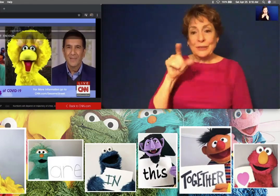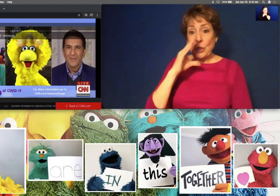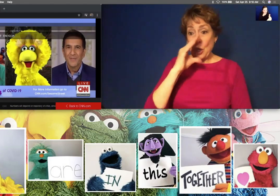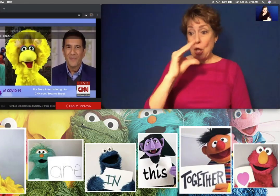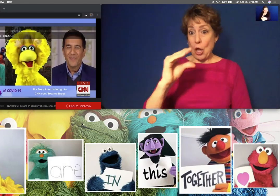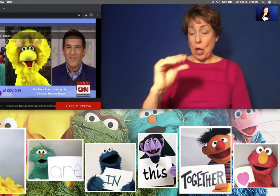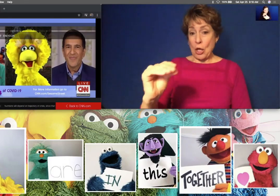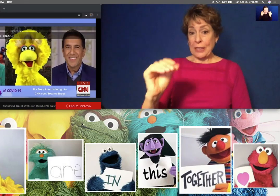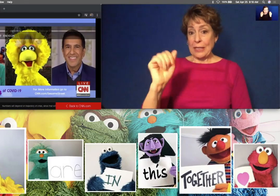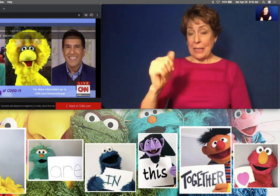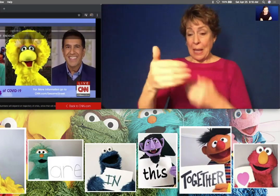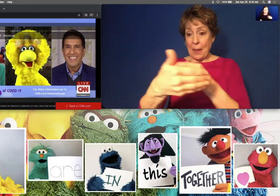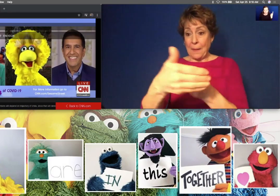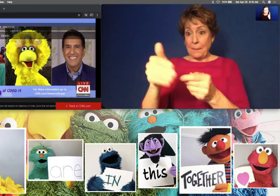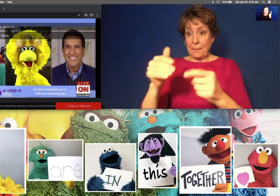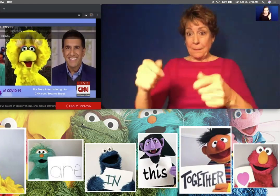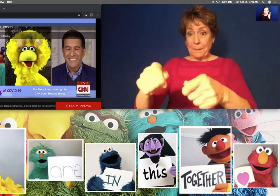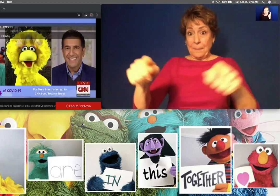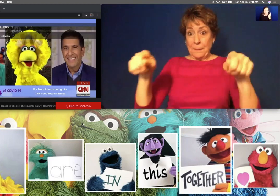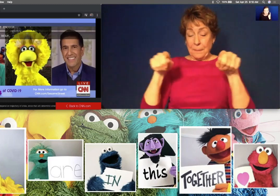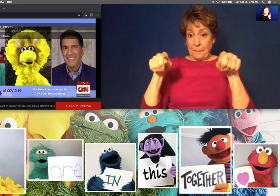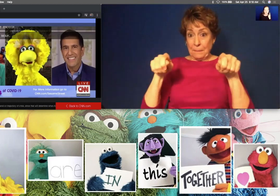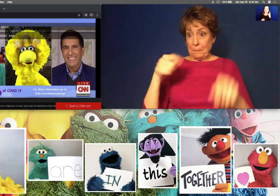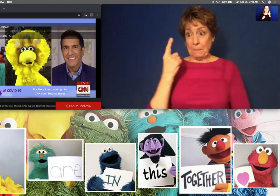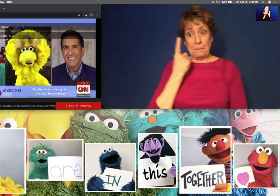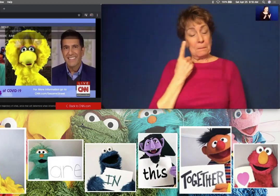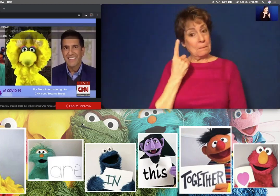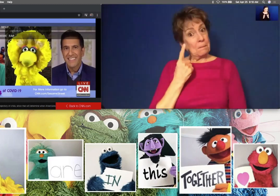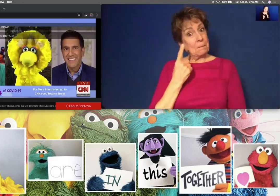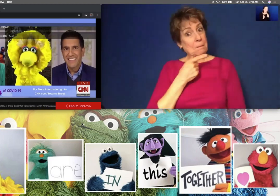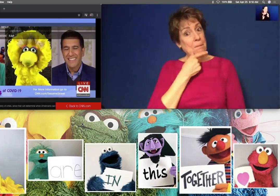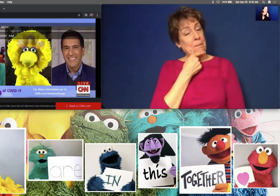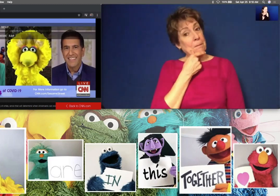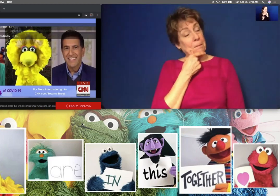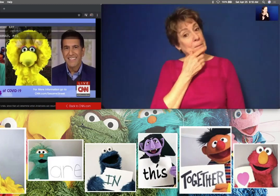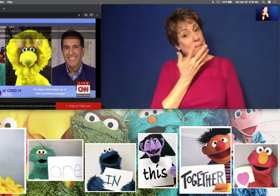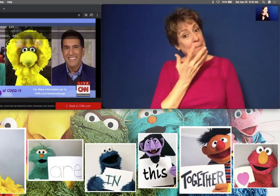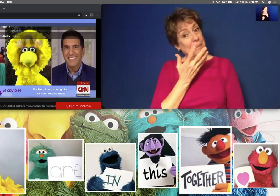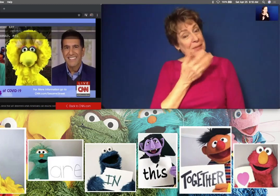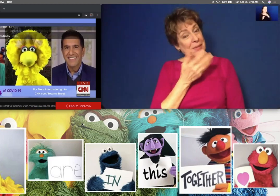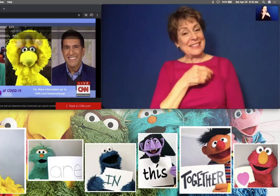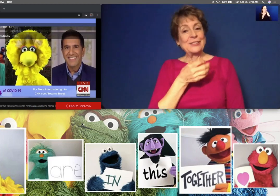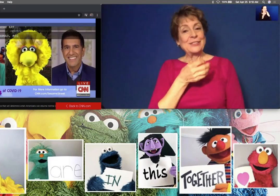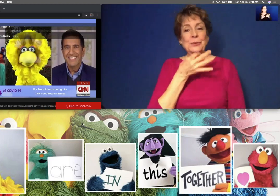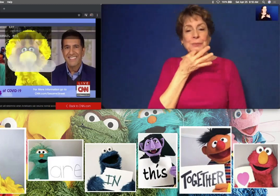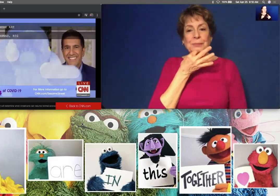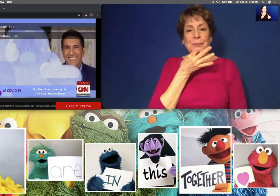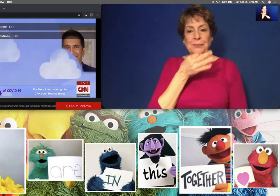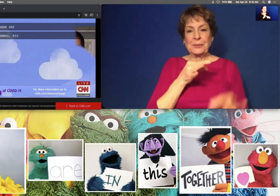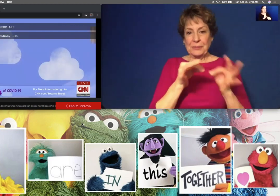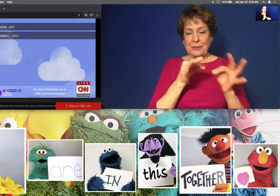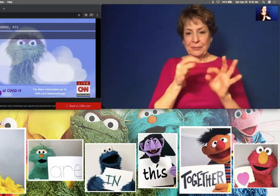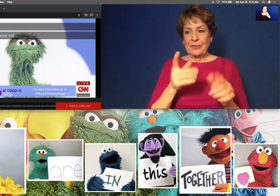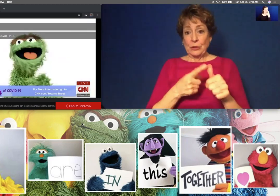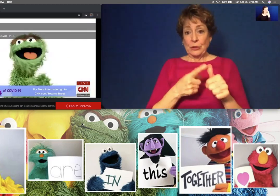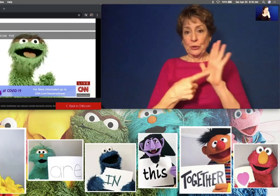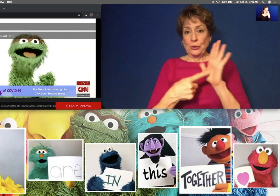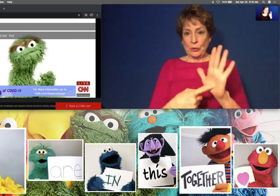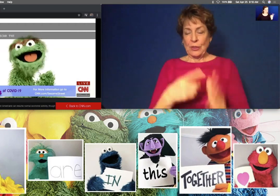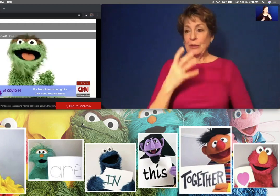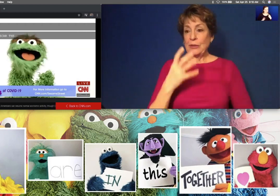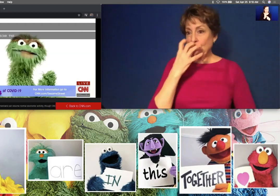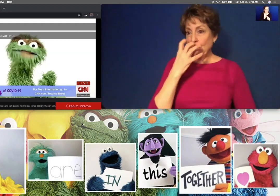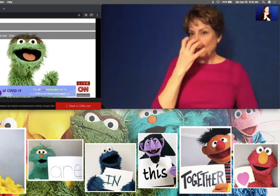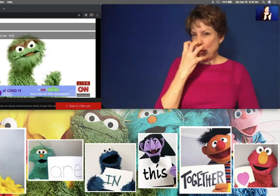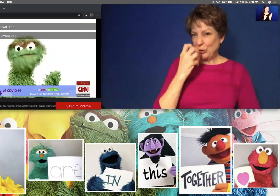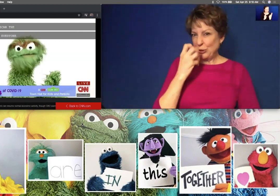make sure there are plenty of extra bandanas, Big Bird. But before we do all that, Oscar the Grouch wants to tell everyone about the perks